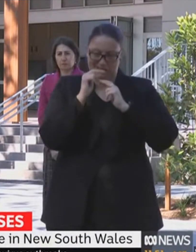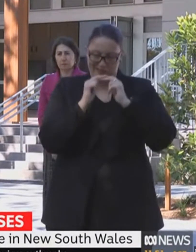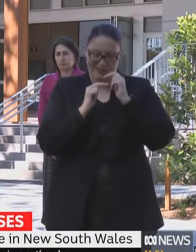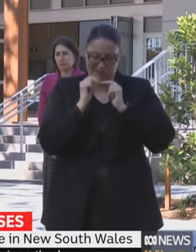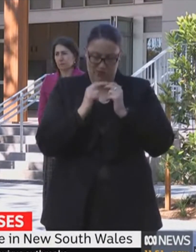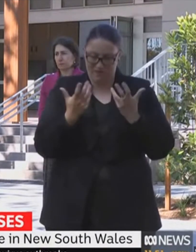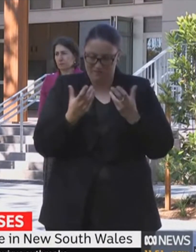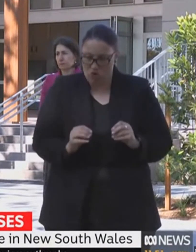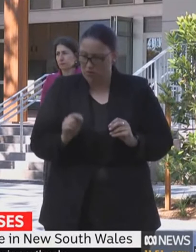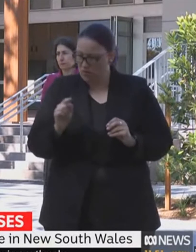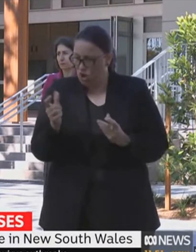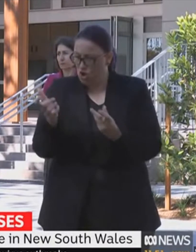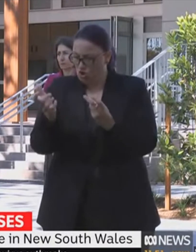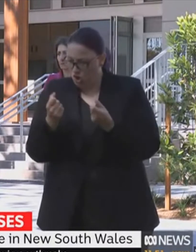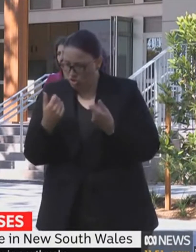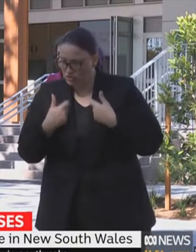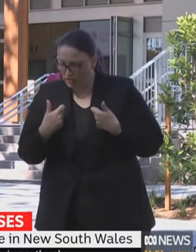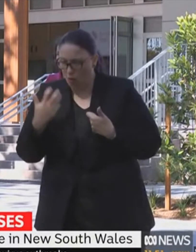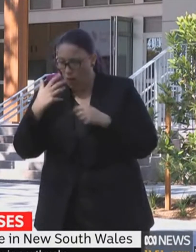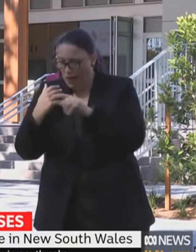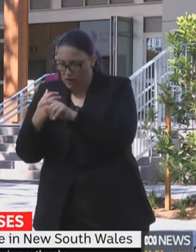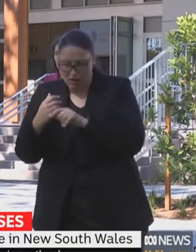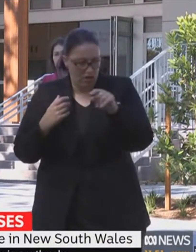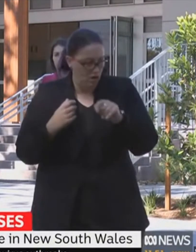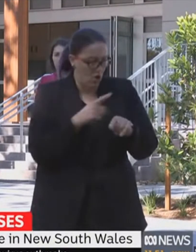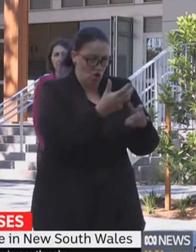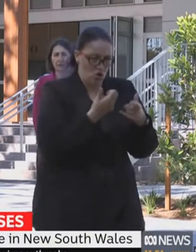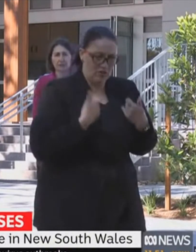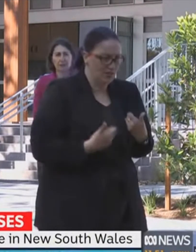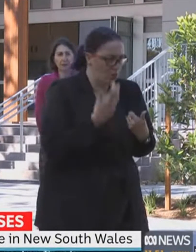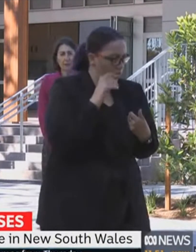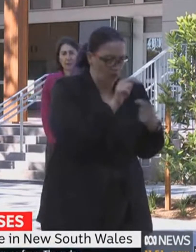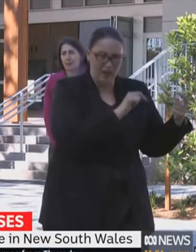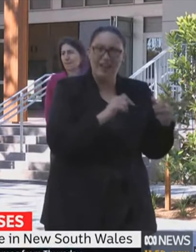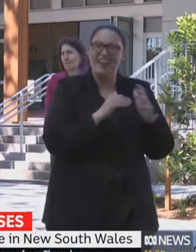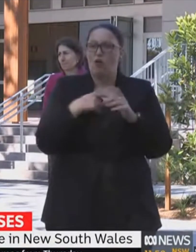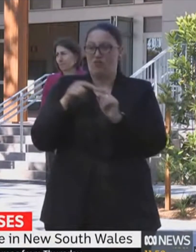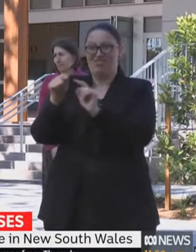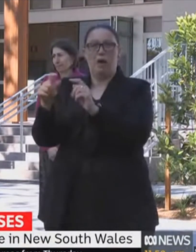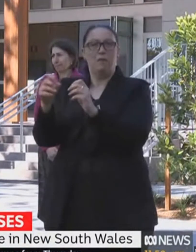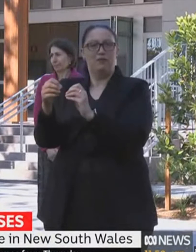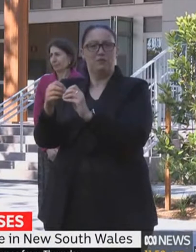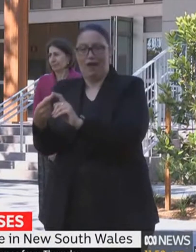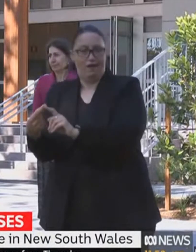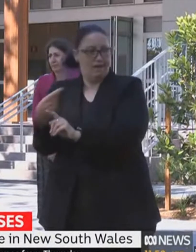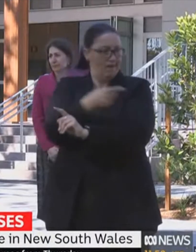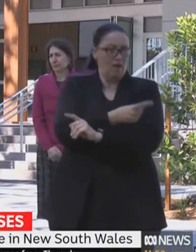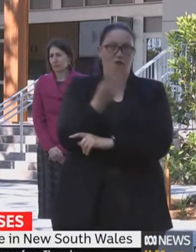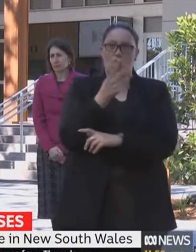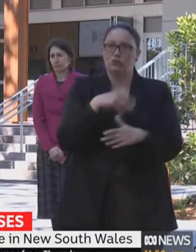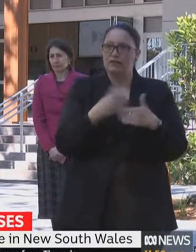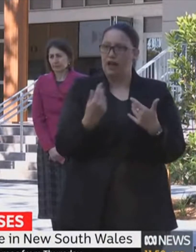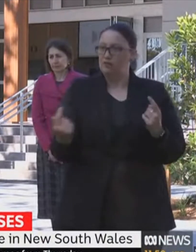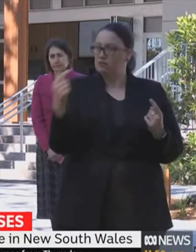and the time sequence, we will now be going back the 14 days prior to that to look at who was at